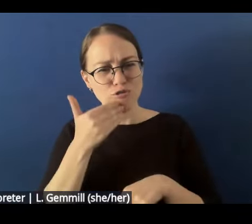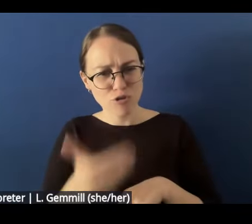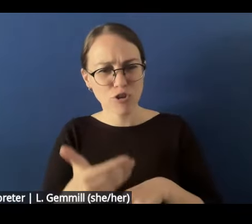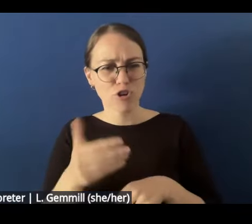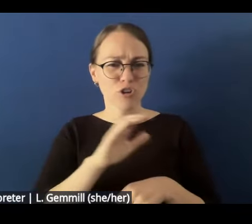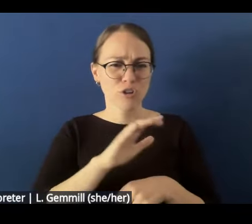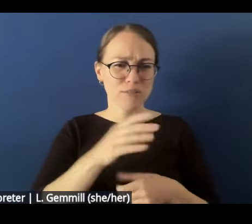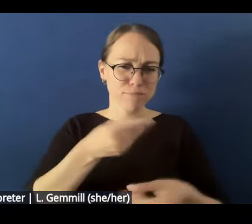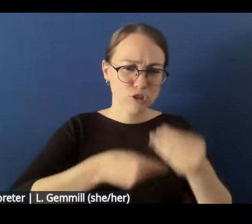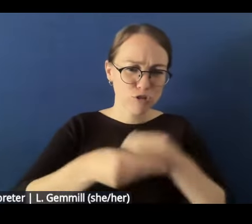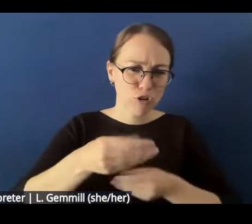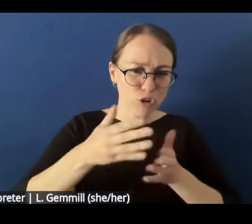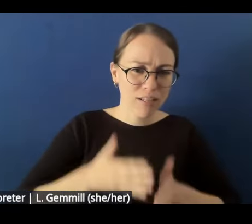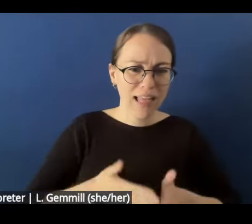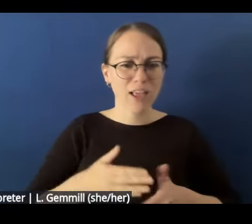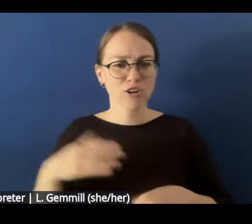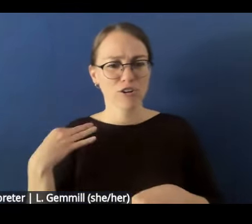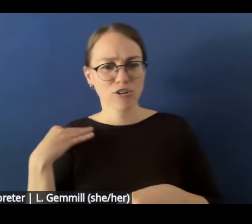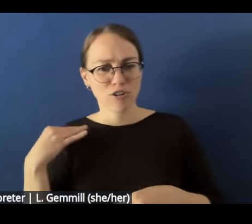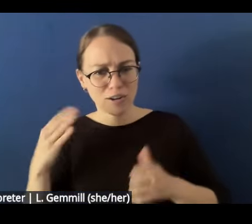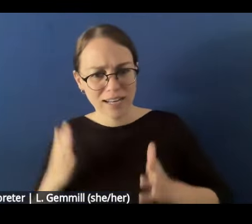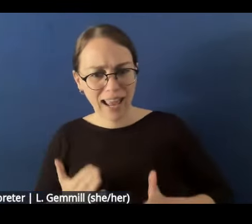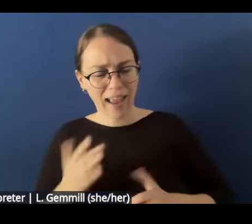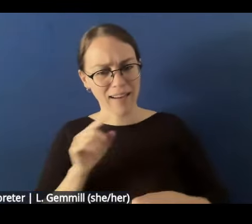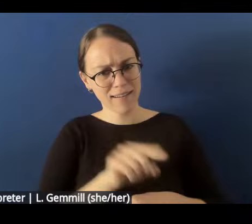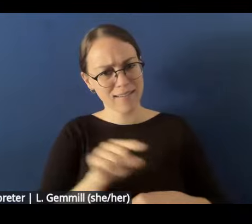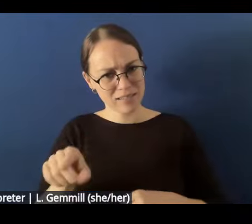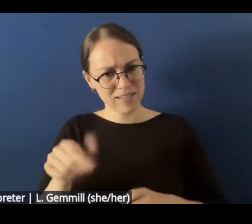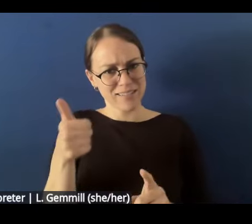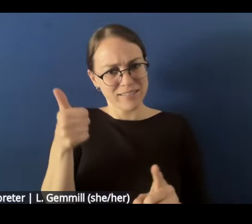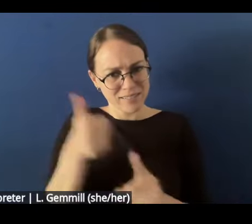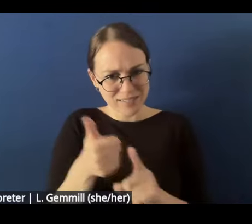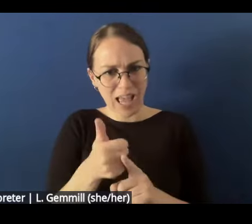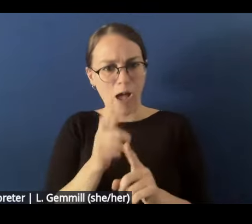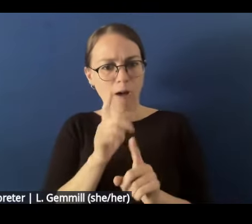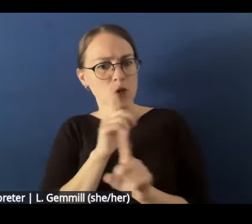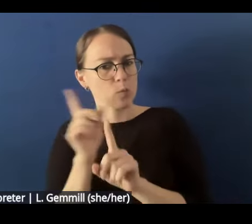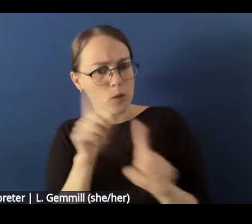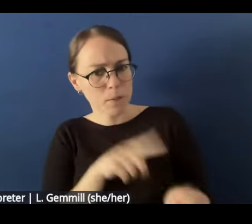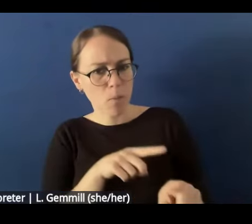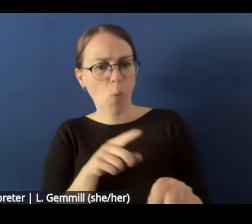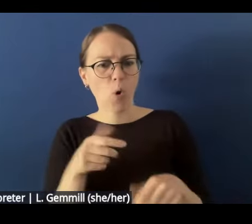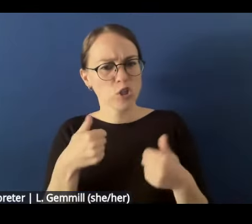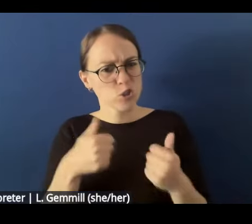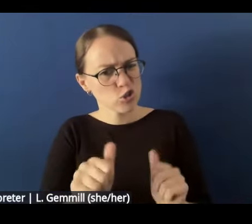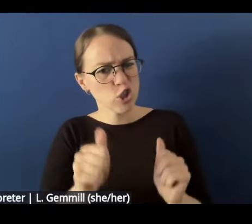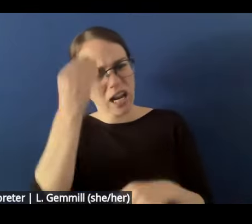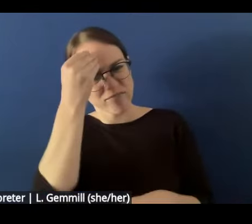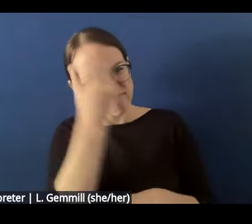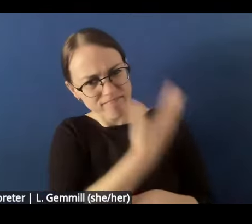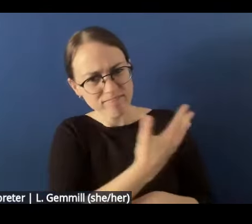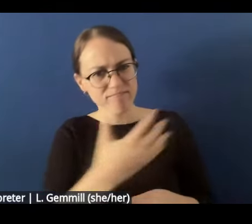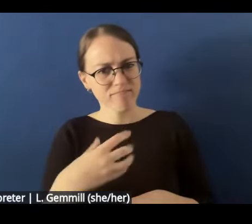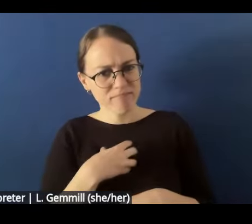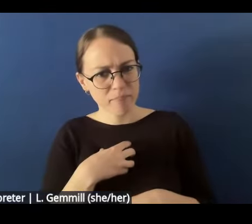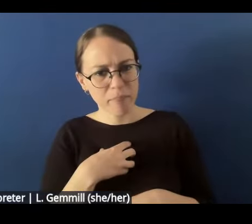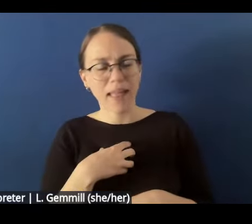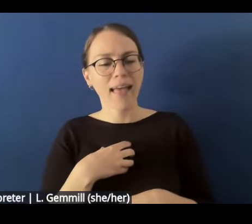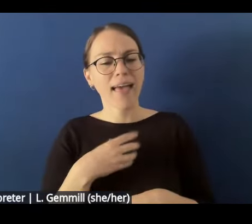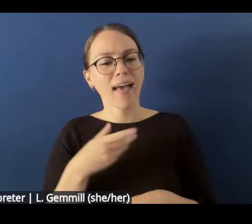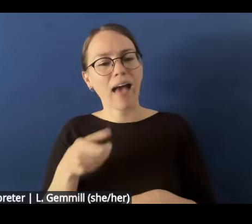when they self-report, they self-enforce, and yet nothing is done. And so we just get lumped in with everybody else.